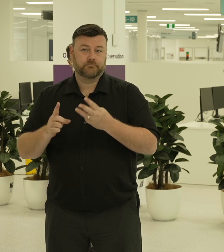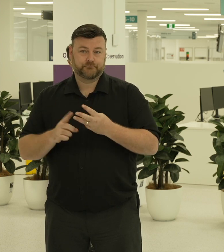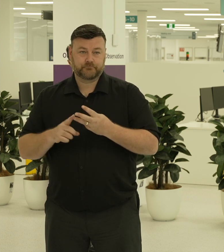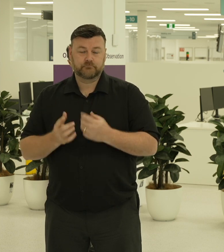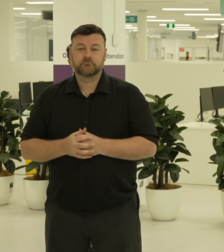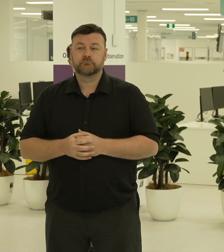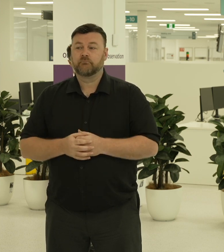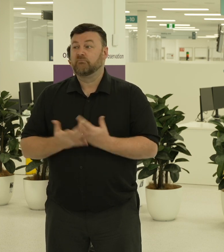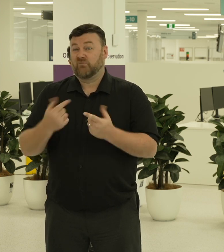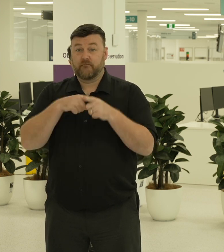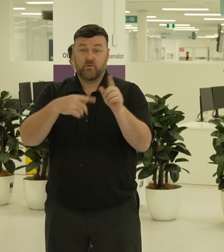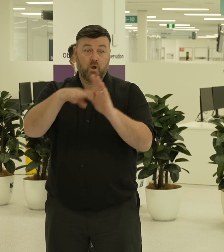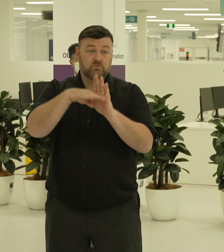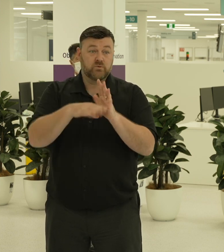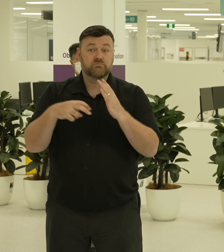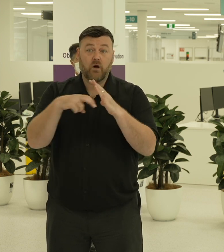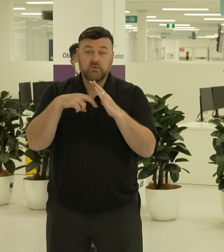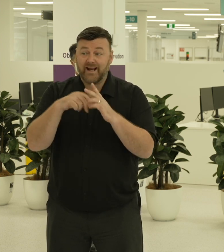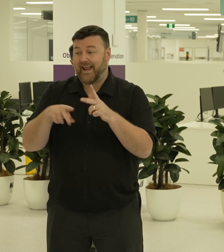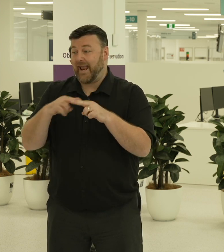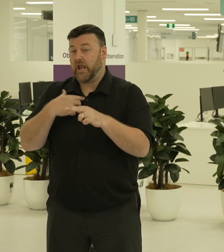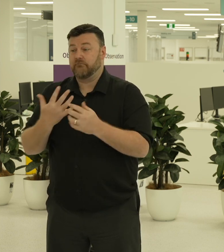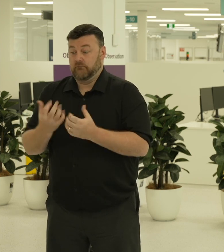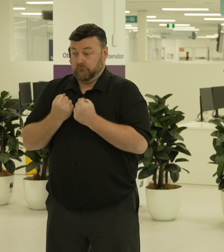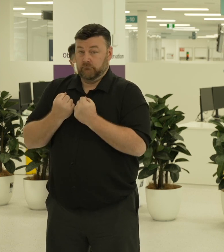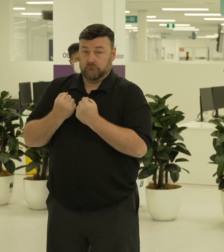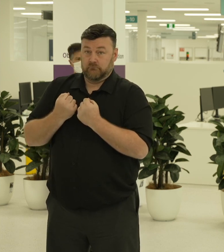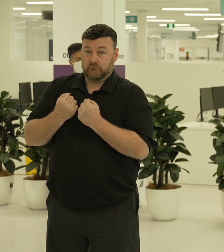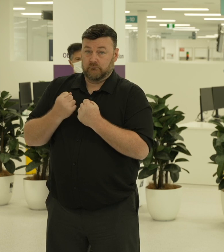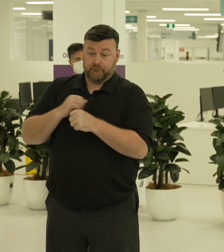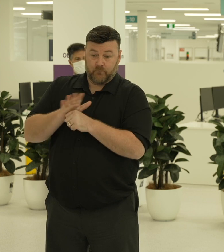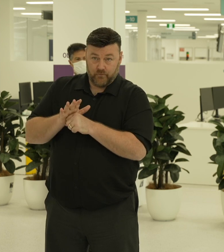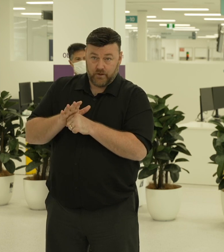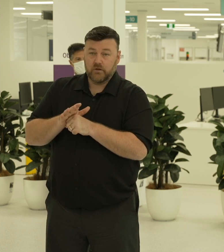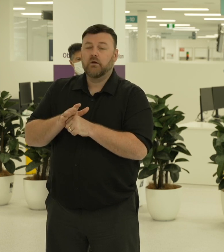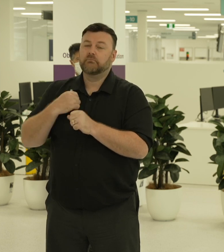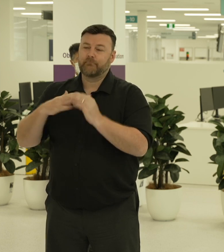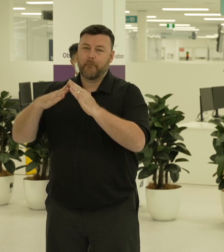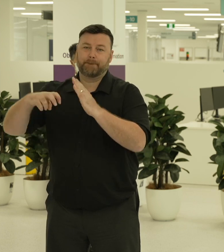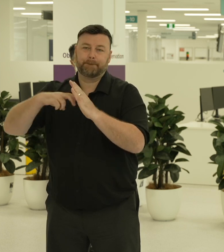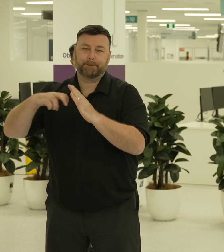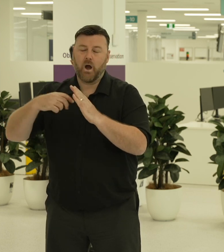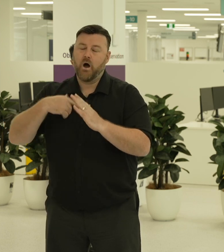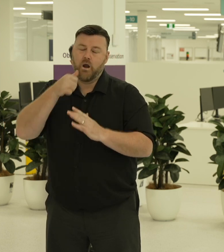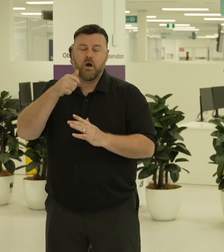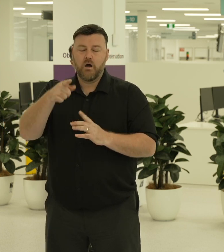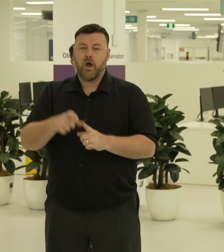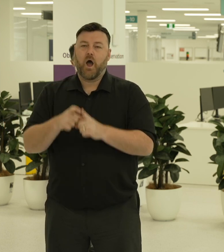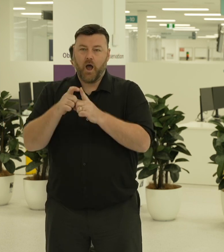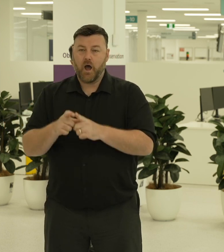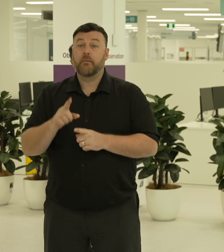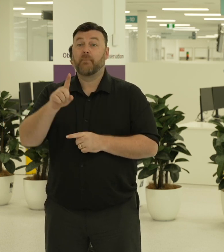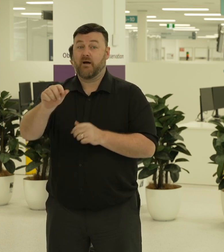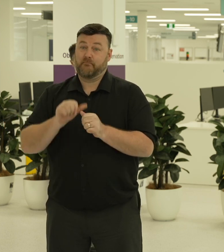the isolation requirements that are still in place if you test positive for COVID, I know that's a challenge for many parents at the moment, but I tell you what, it's a much